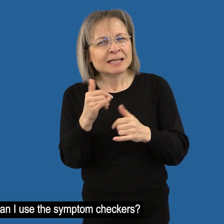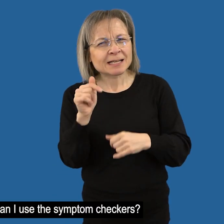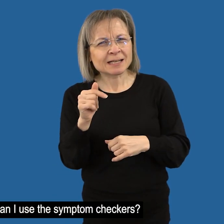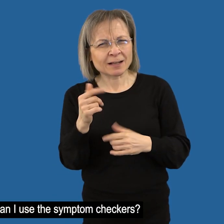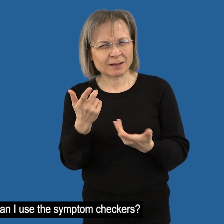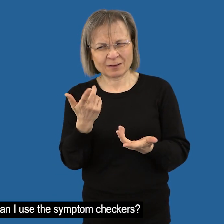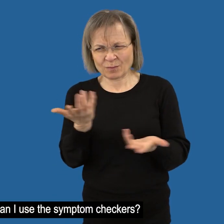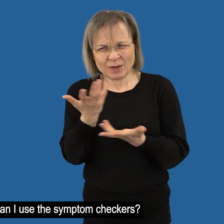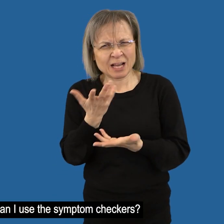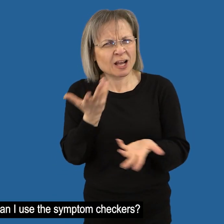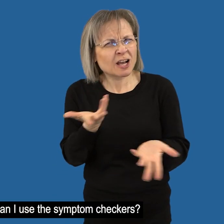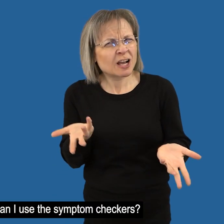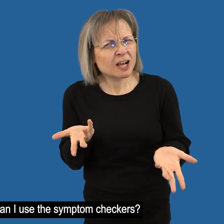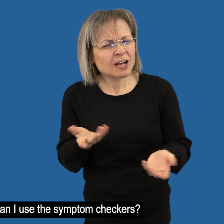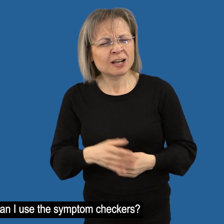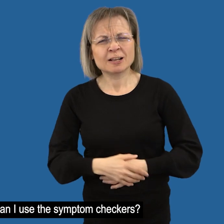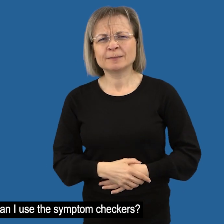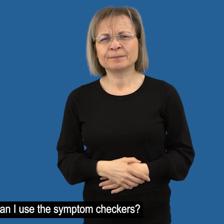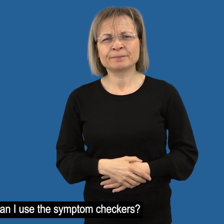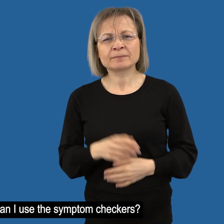Where can I use the symptom checkers?